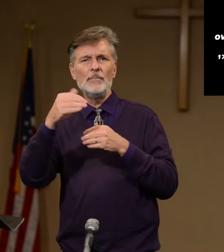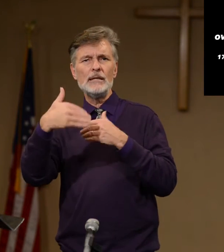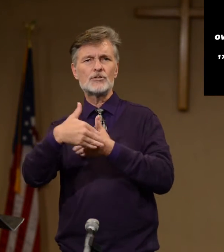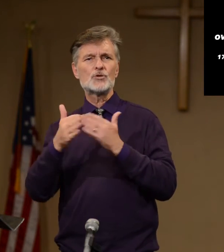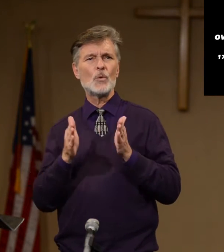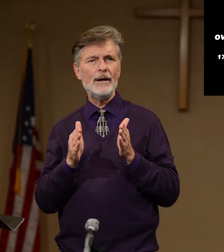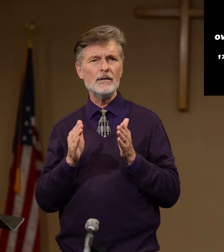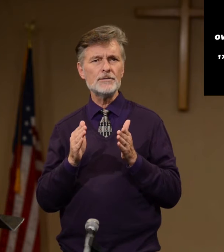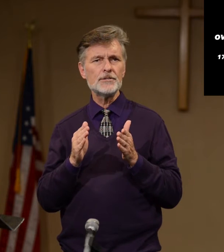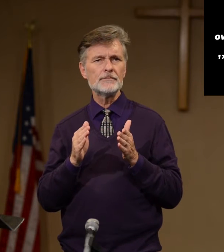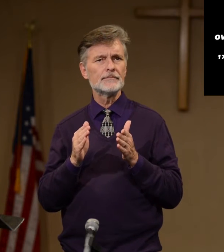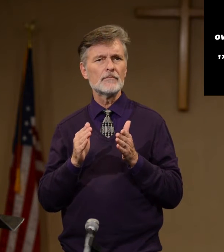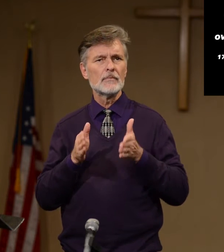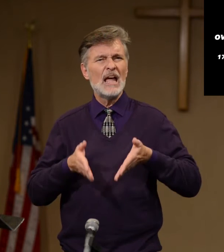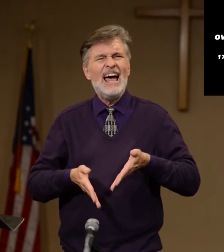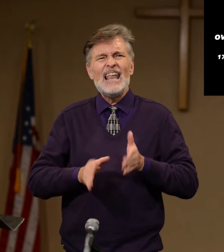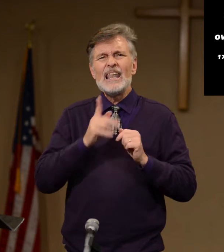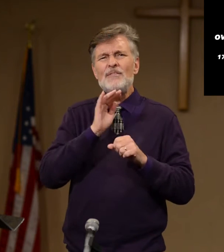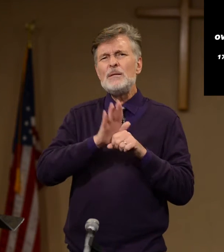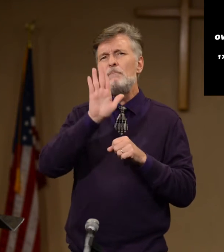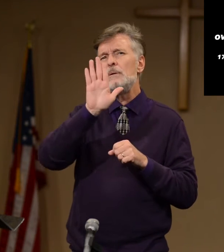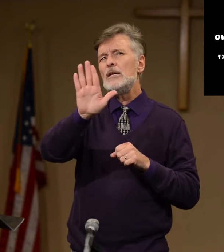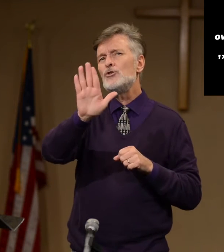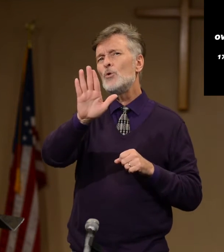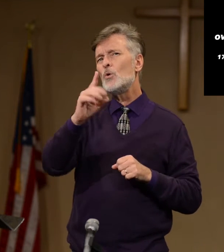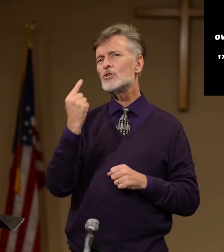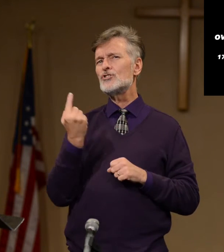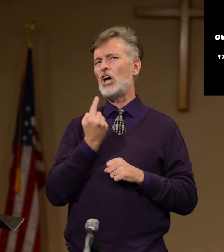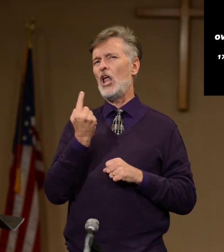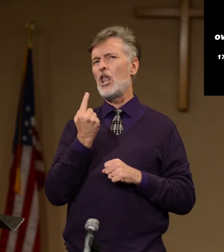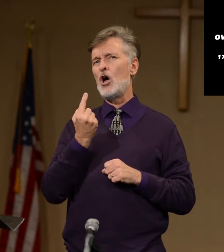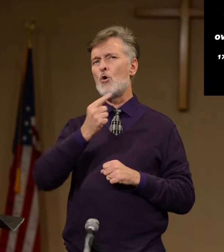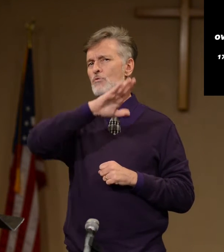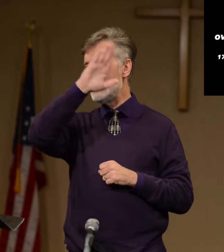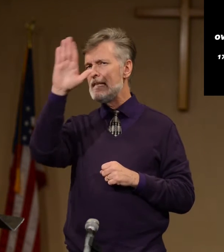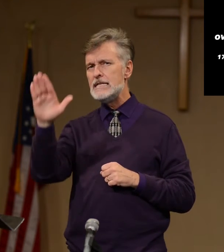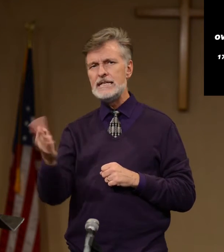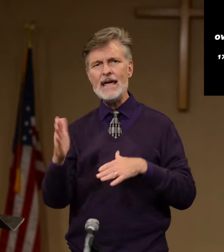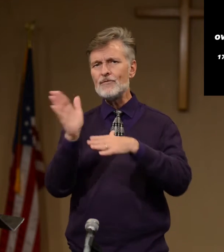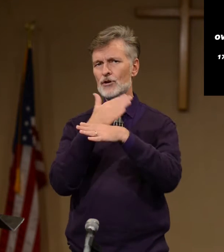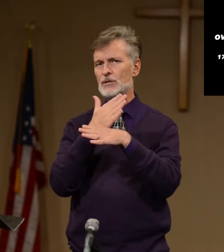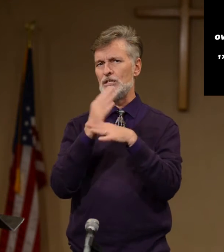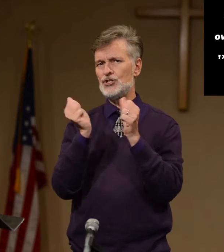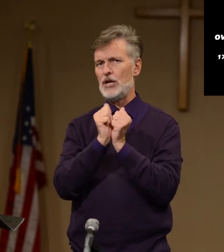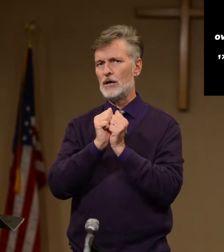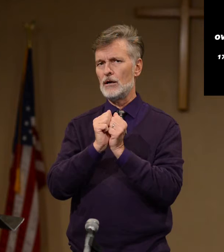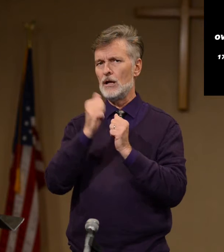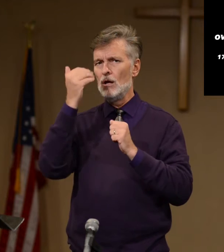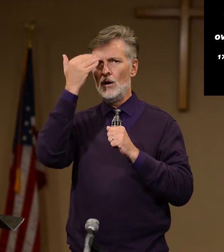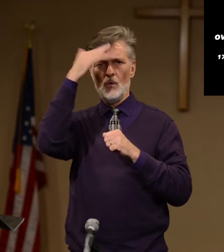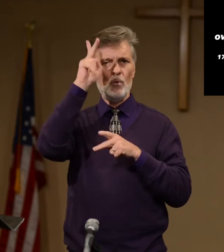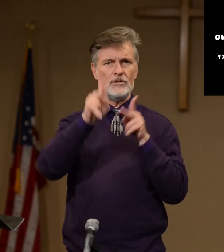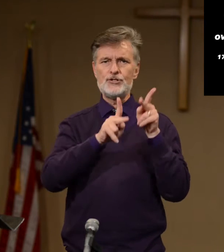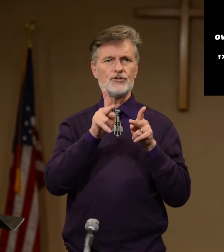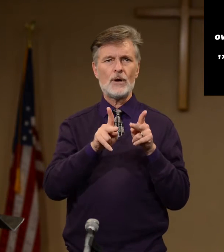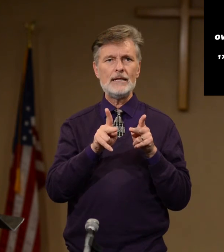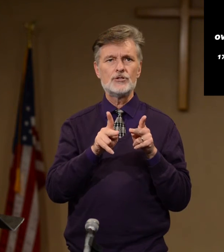public squares? Let them be yours alone, never to be shared with